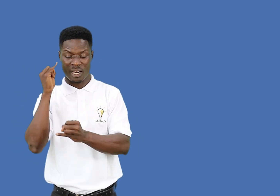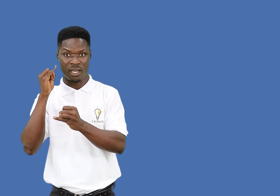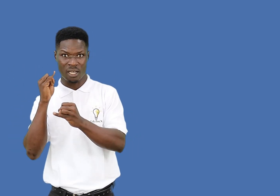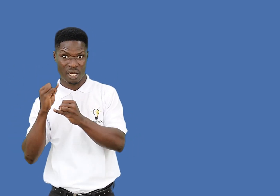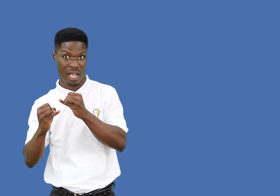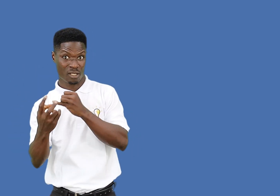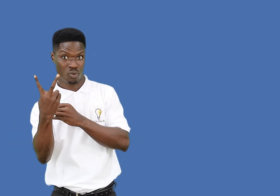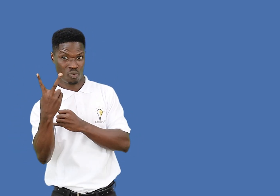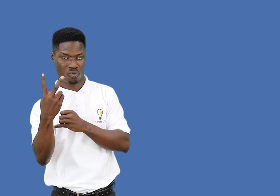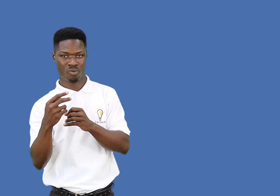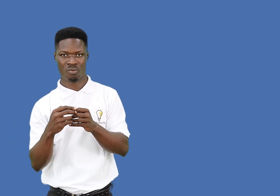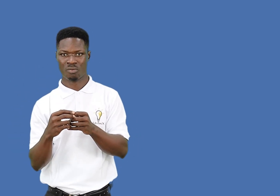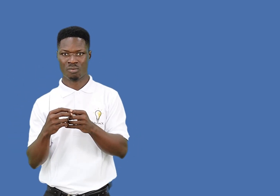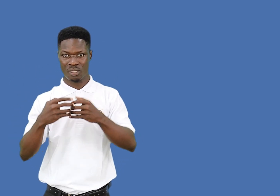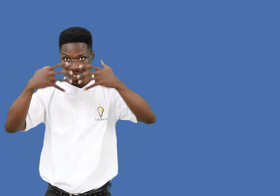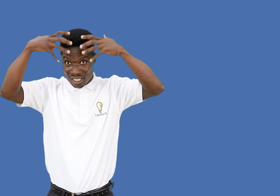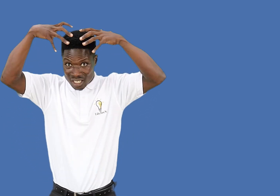and many more.